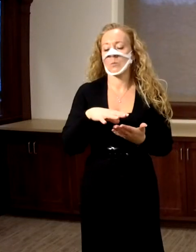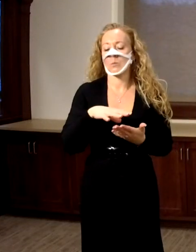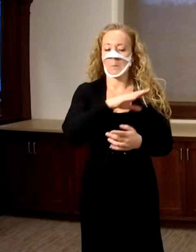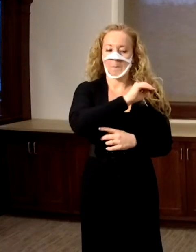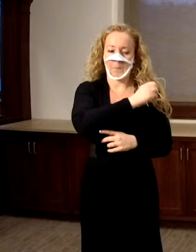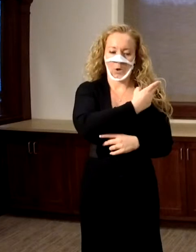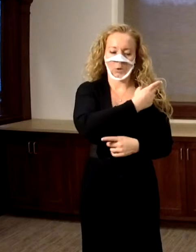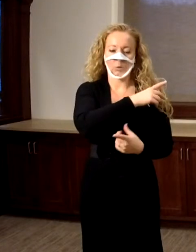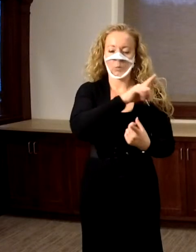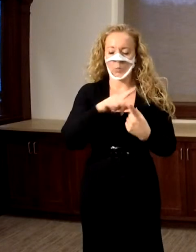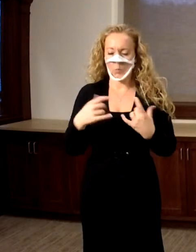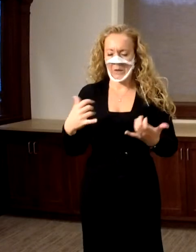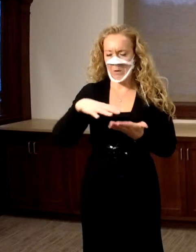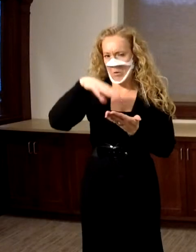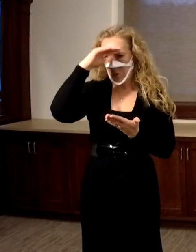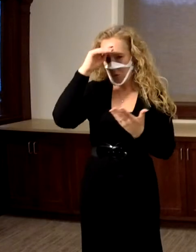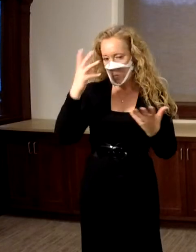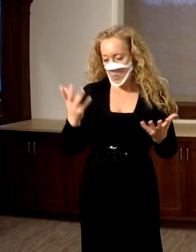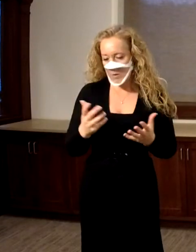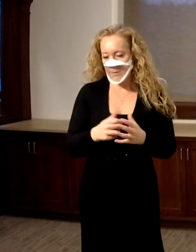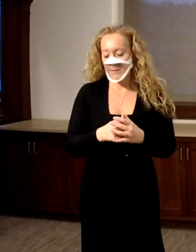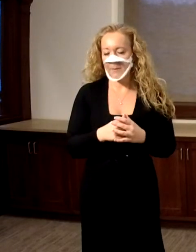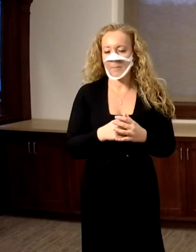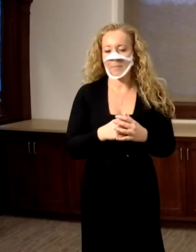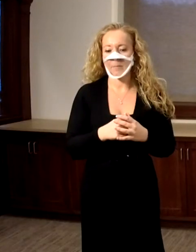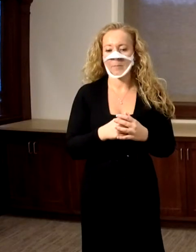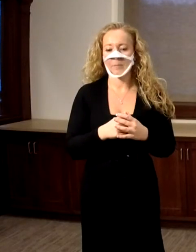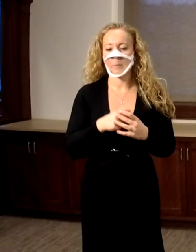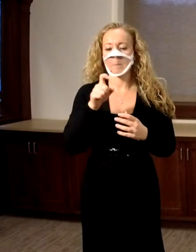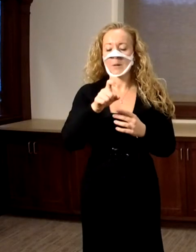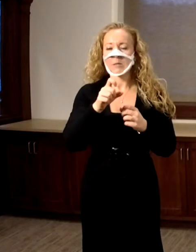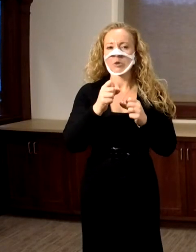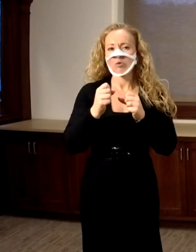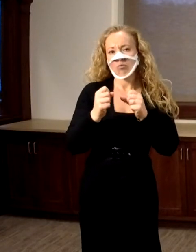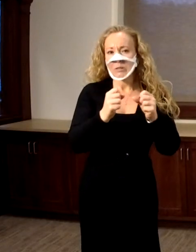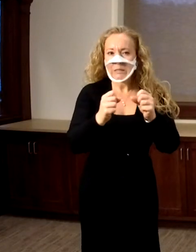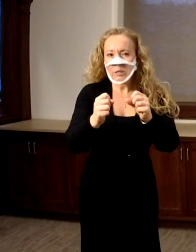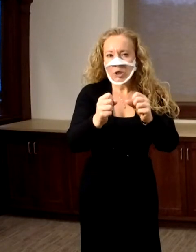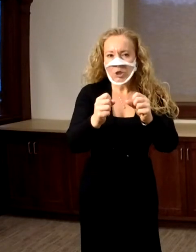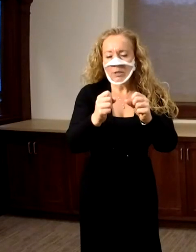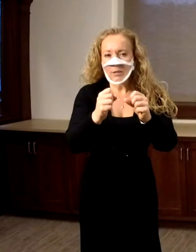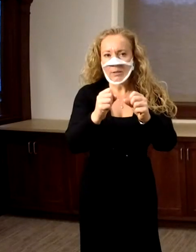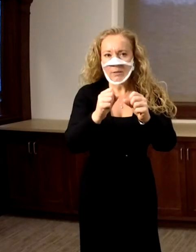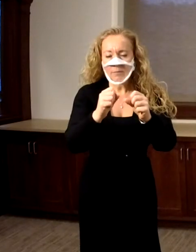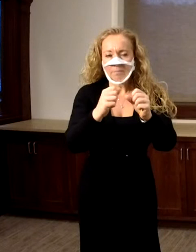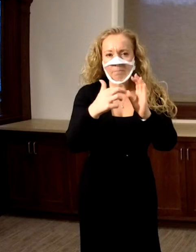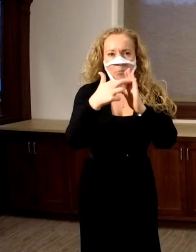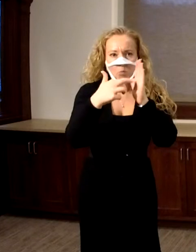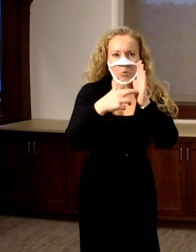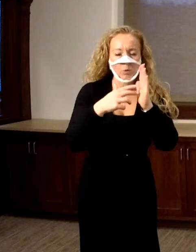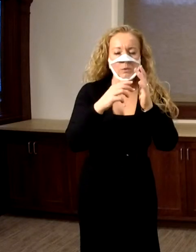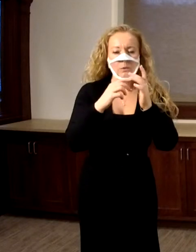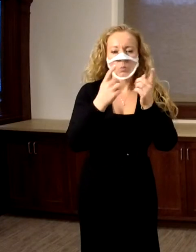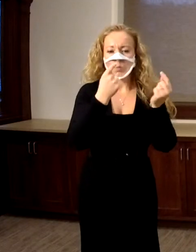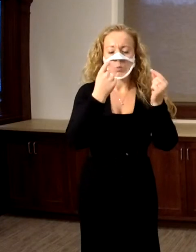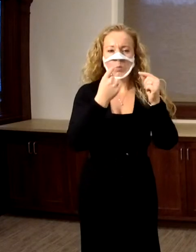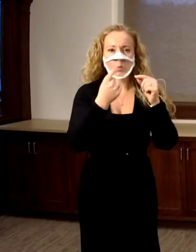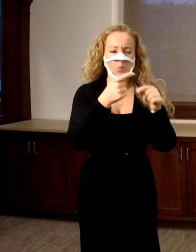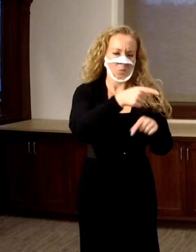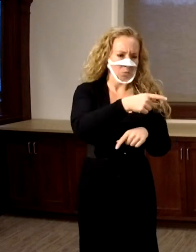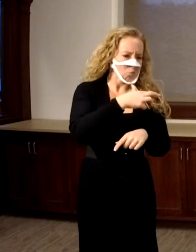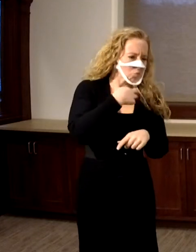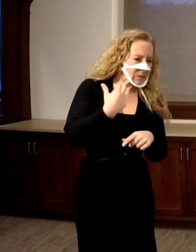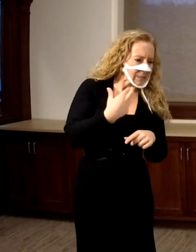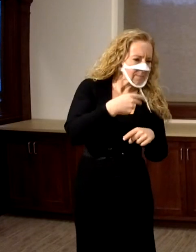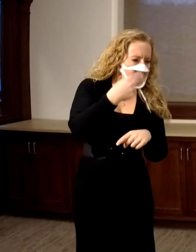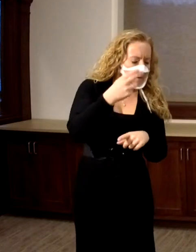since the beginning of this pandemic is more strategic strategies to isolate where the risky behavior